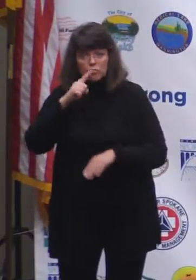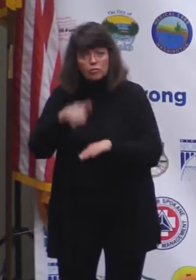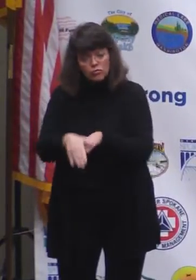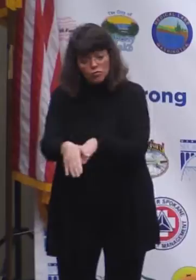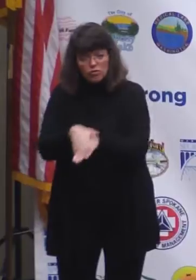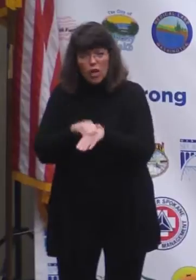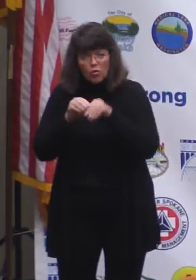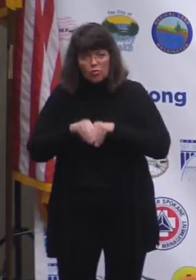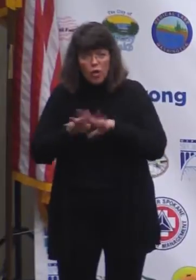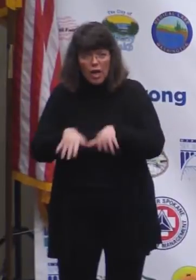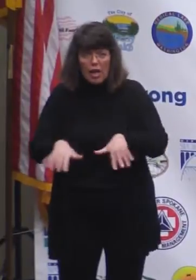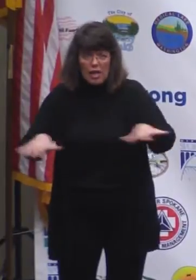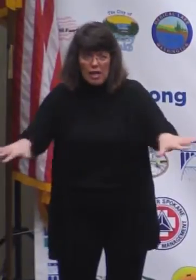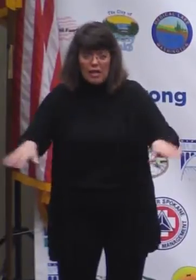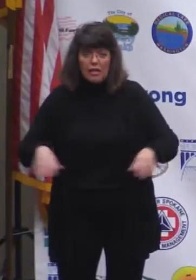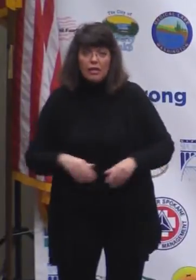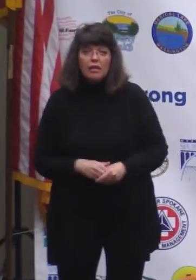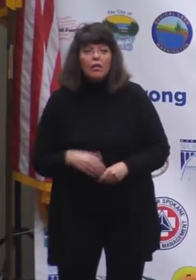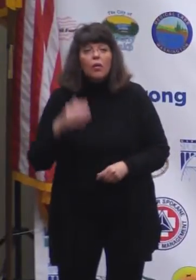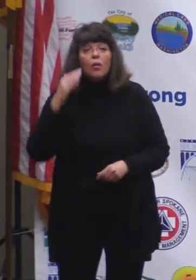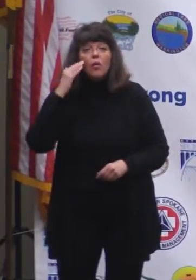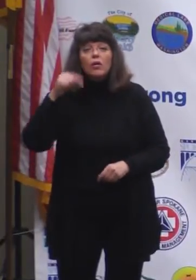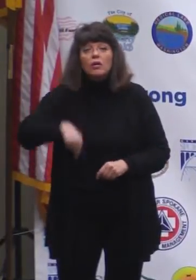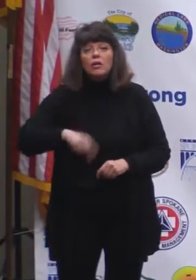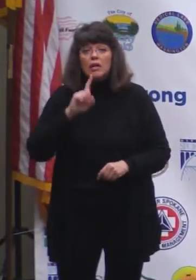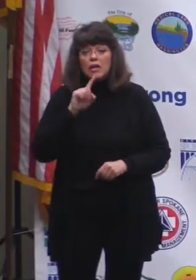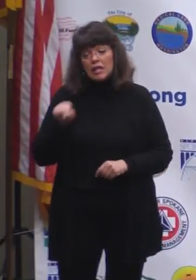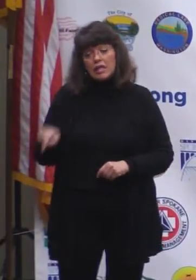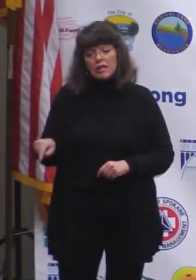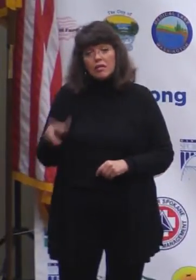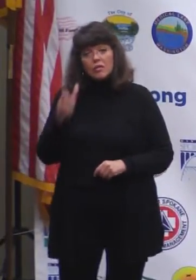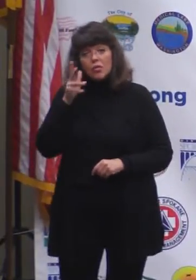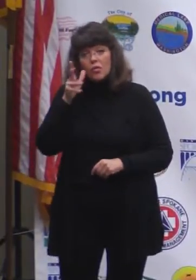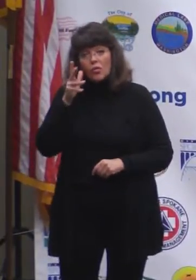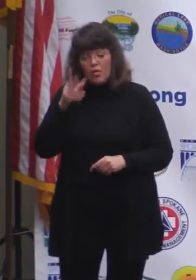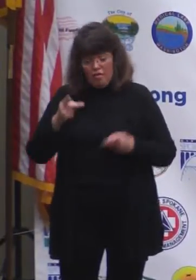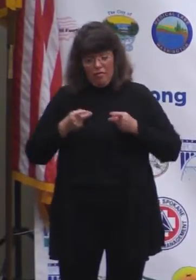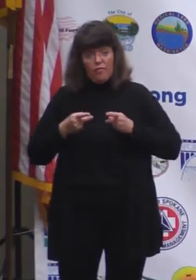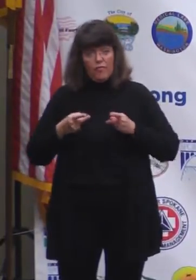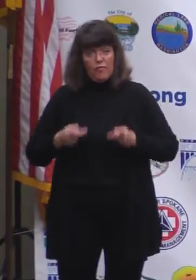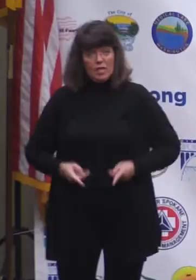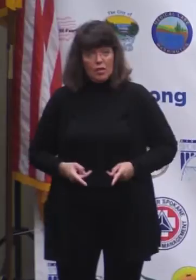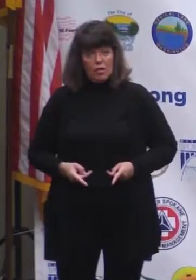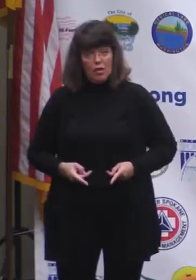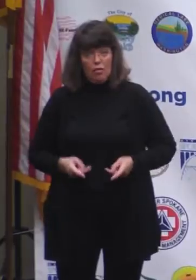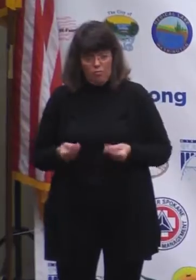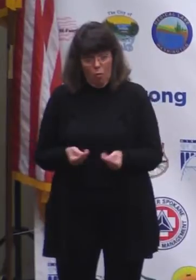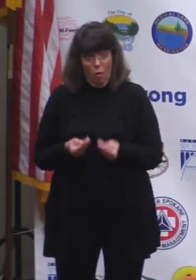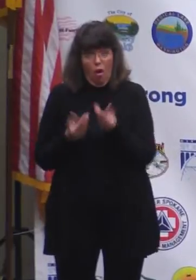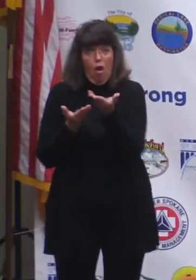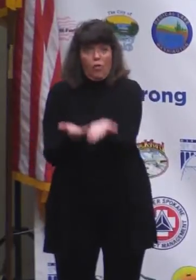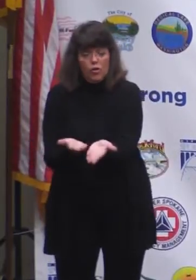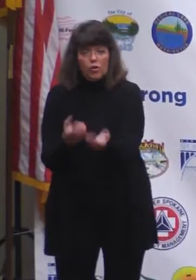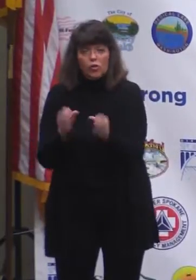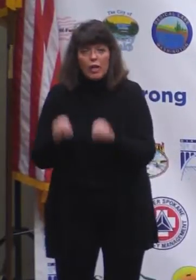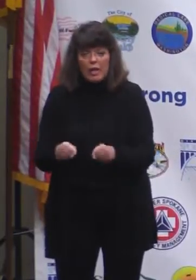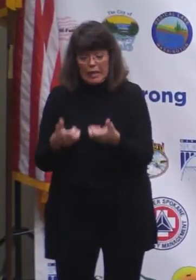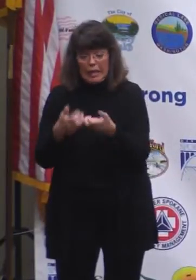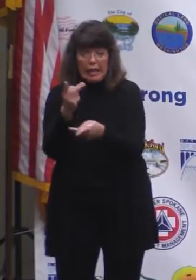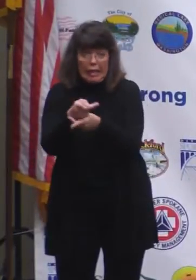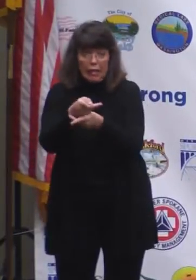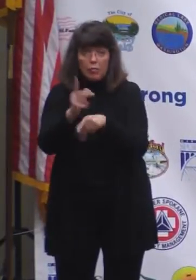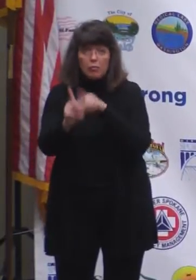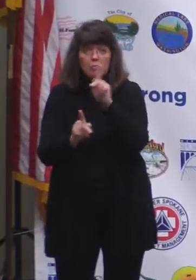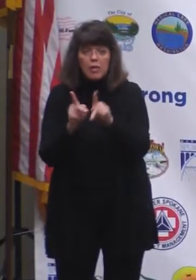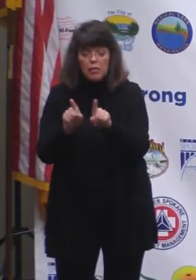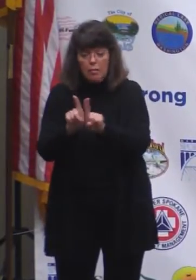for renovation, as many of you know, will expand the physical space to accomplish social distancing during this health